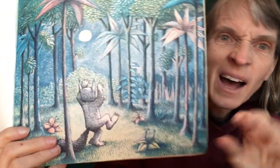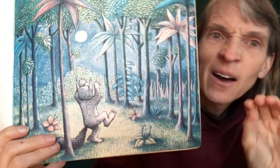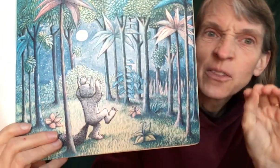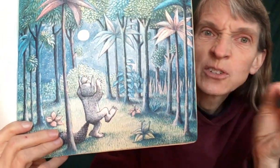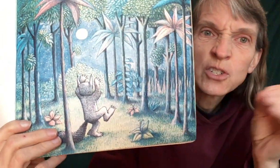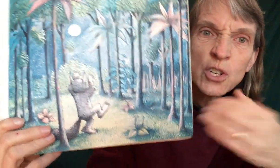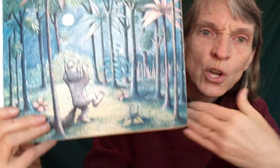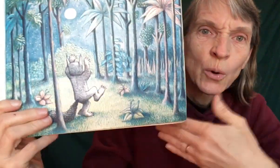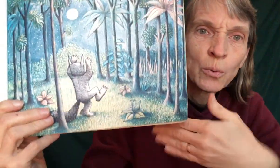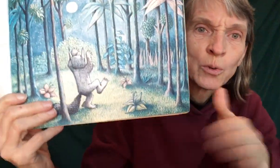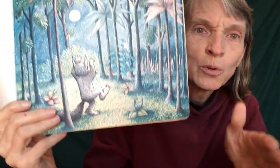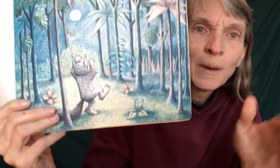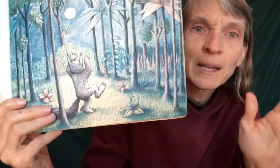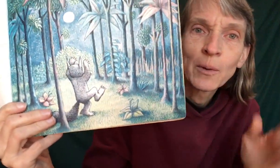Wow, there's no room anymore.